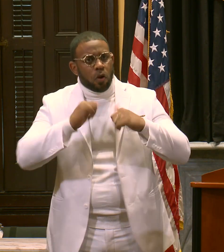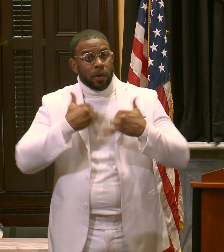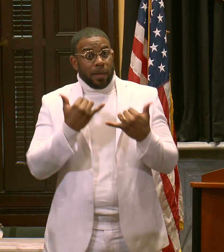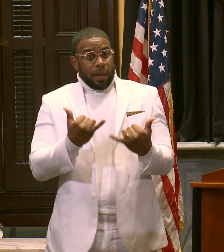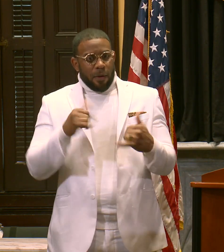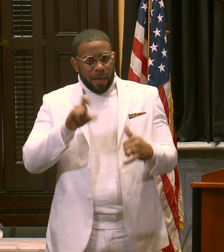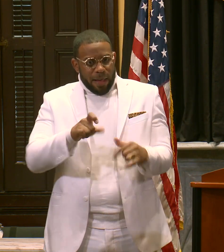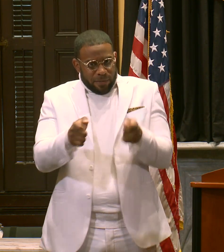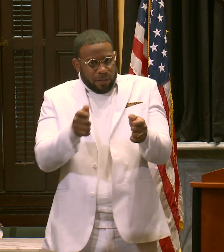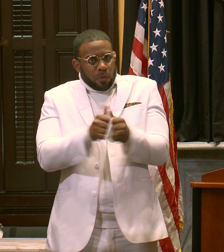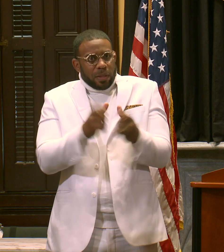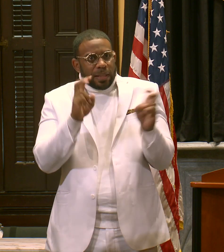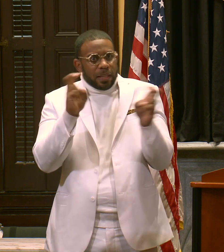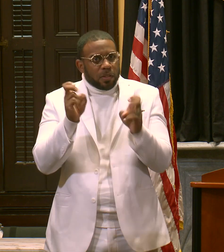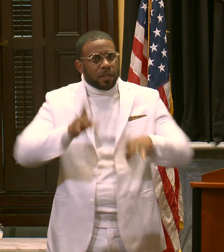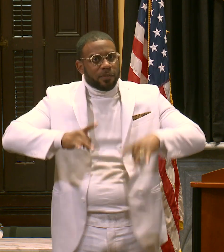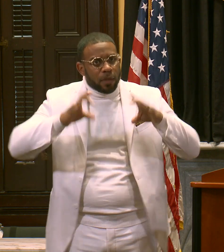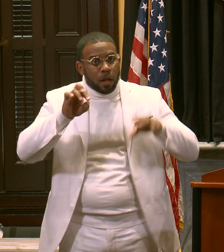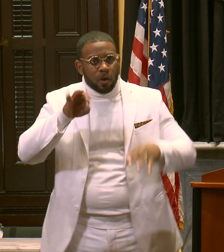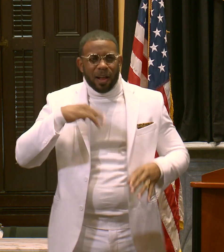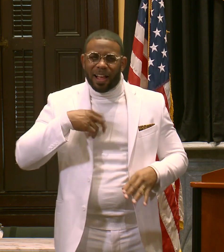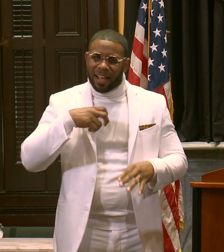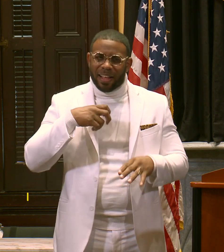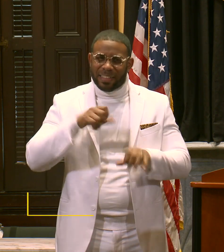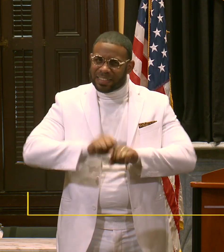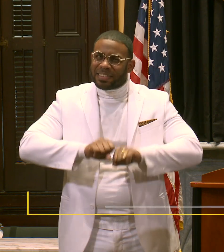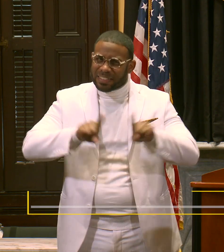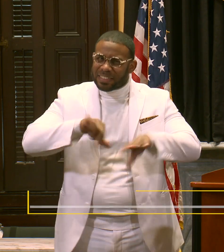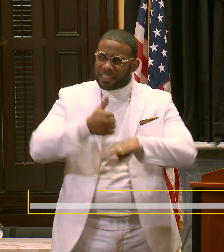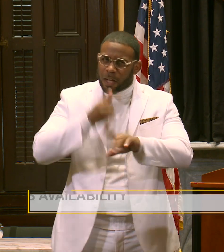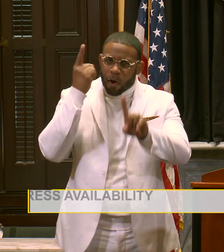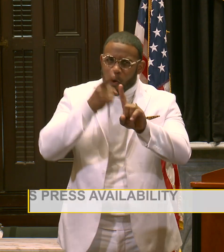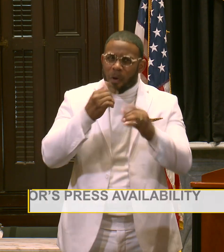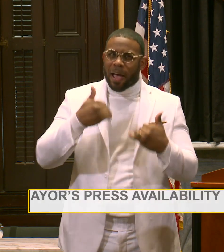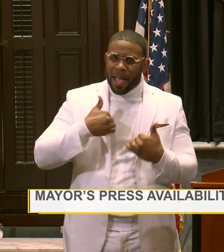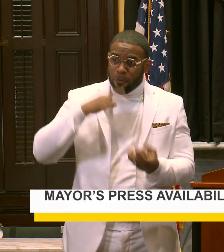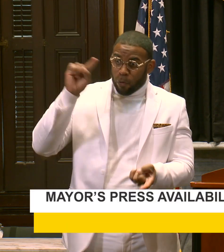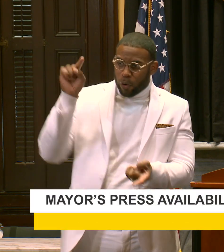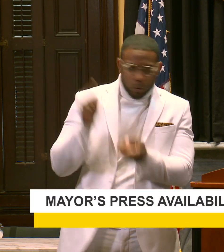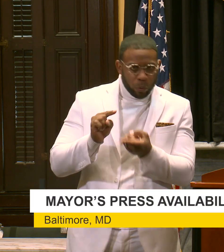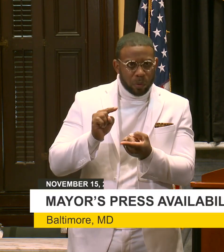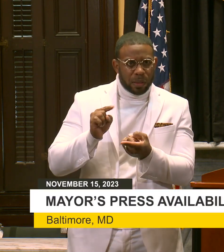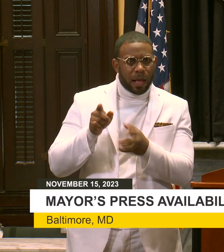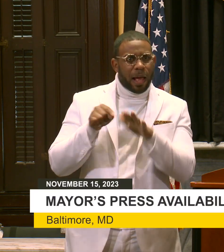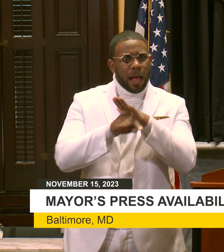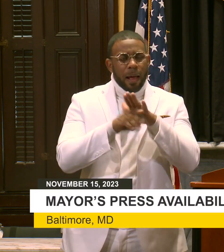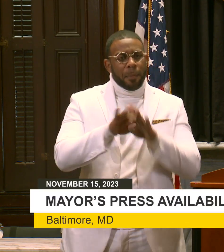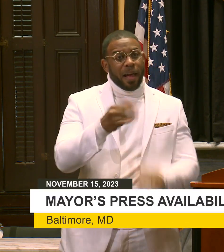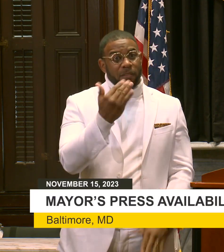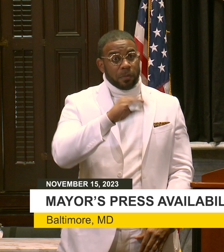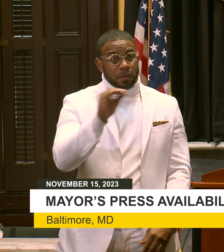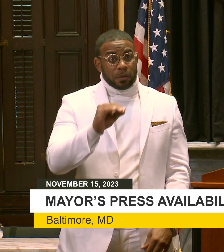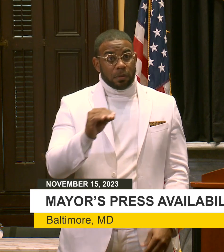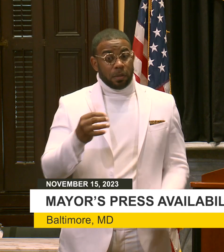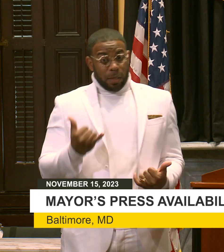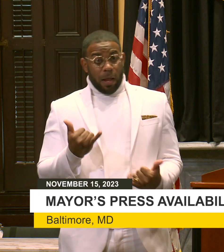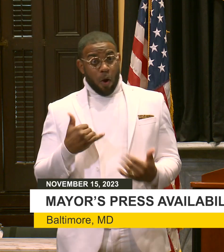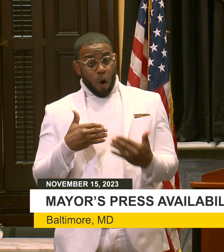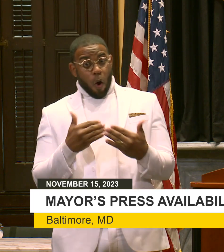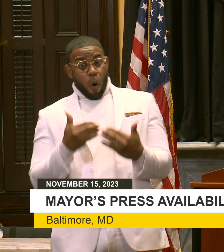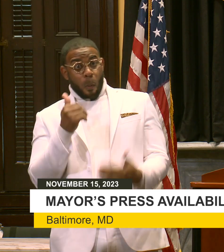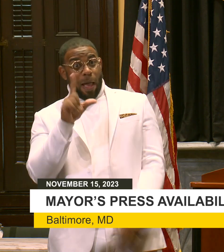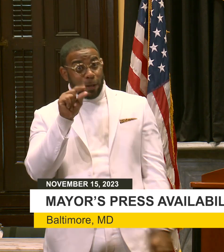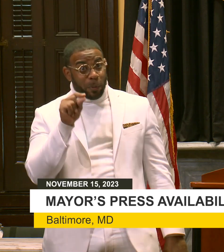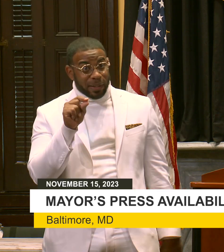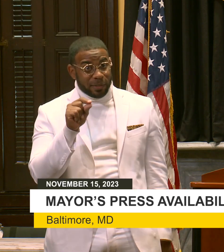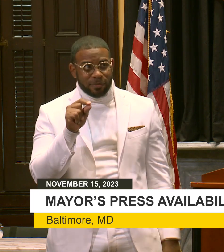now have to deal with the issue of violent crime, I set out the goal of having us reduce homicides by 15%. Currently, we're almost at